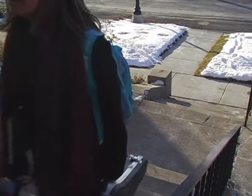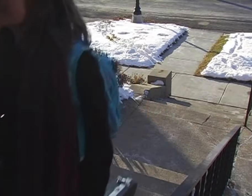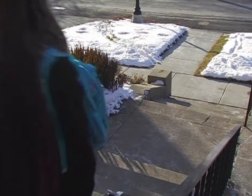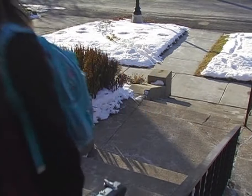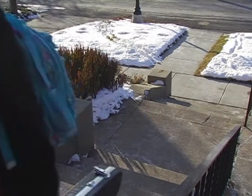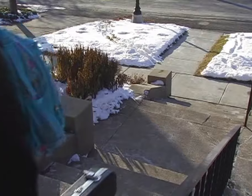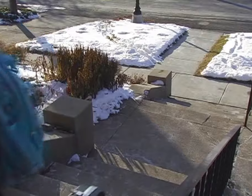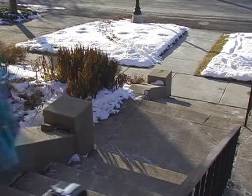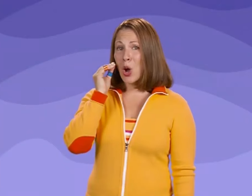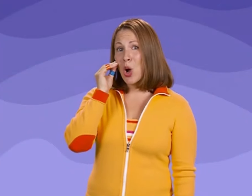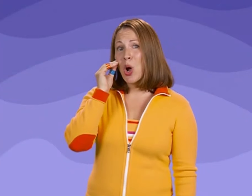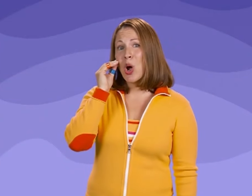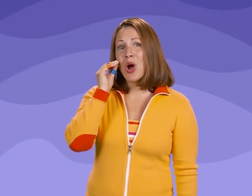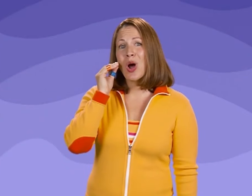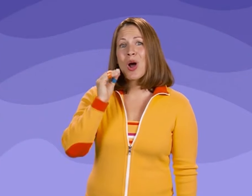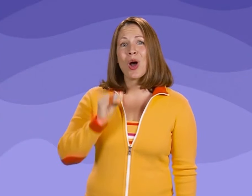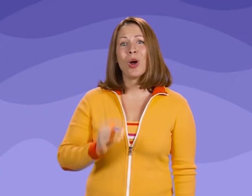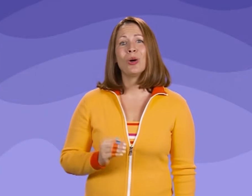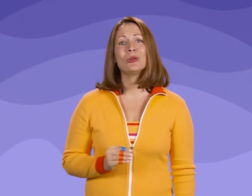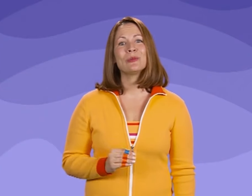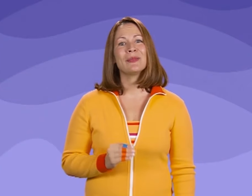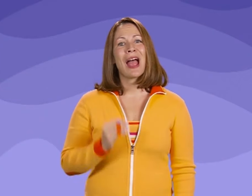on my way home.